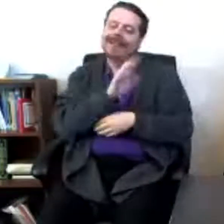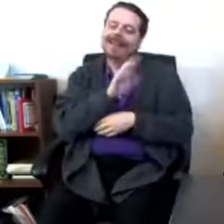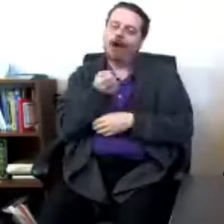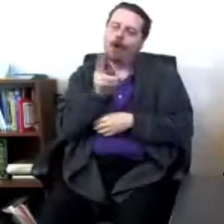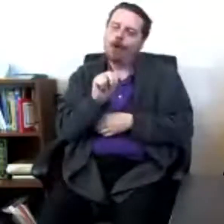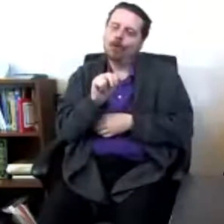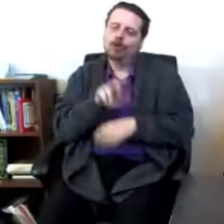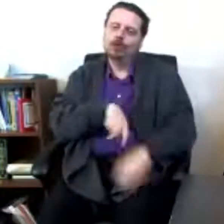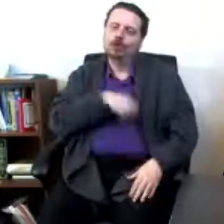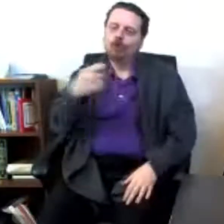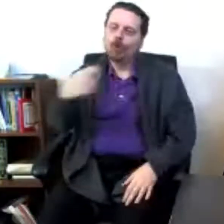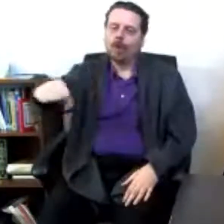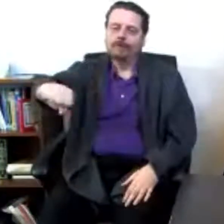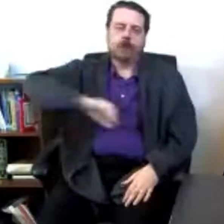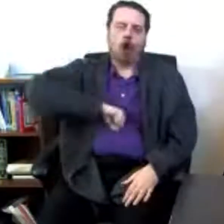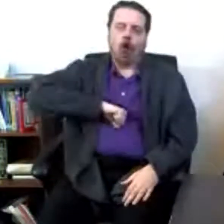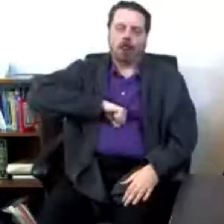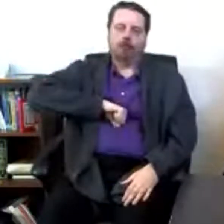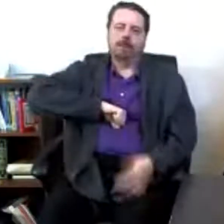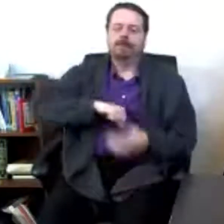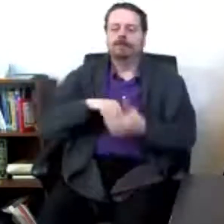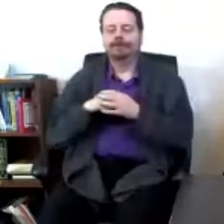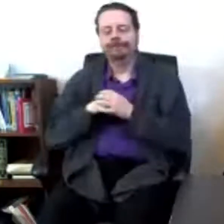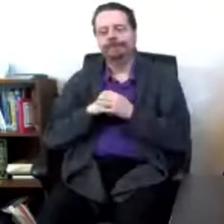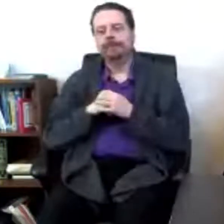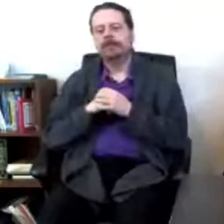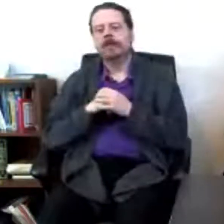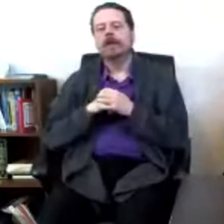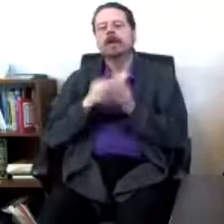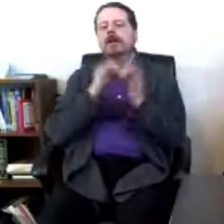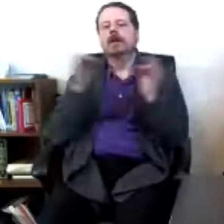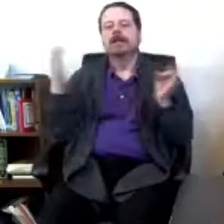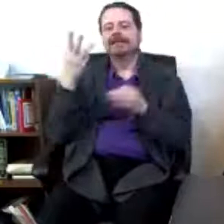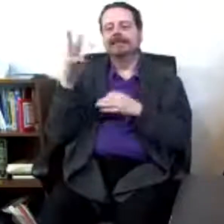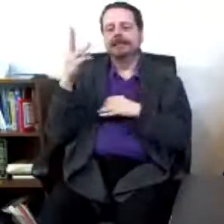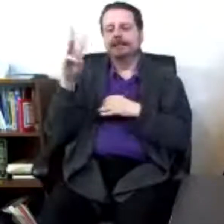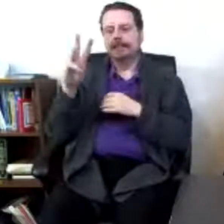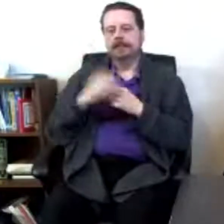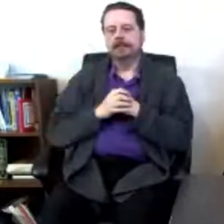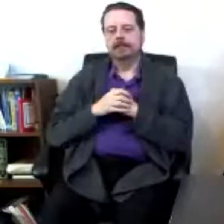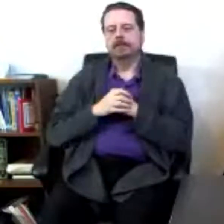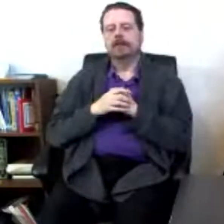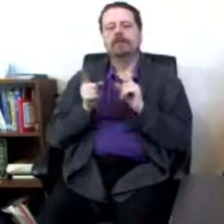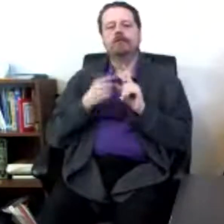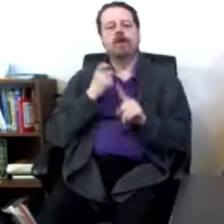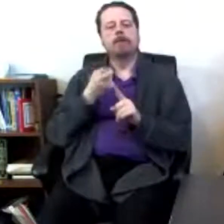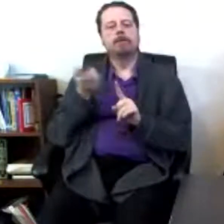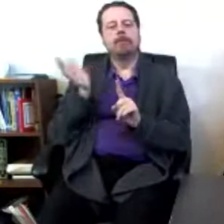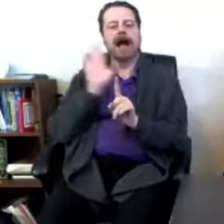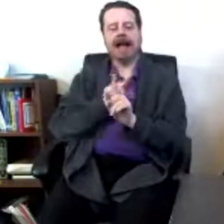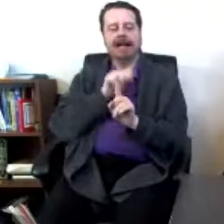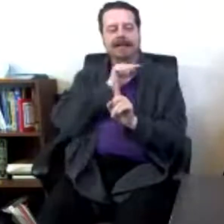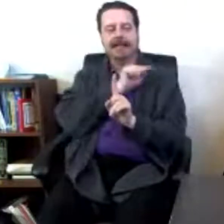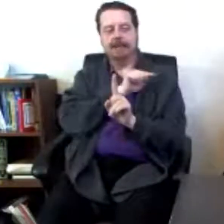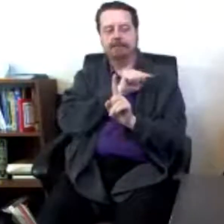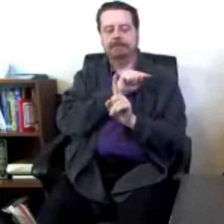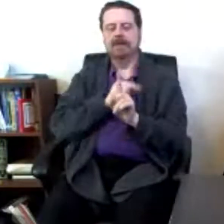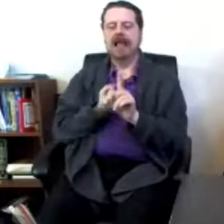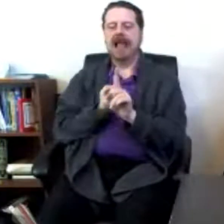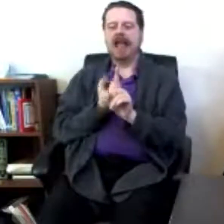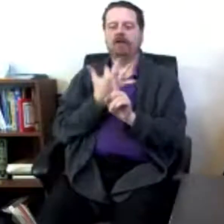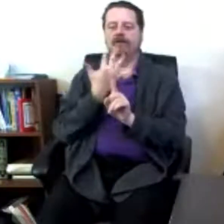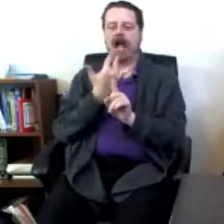Then it goes on number 16. From behind him is hellfire, and he would